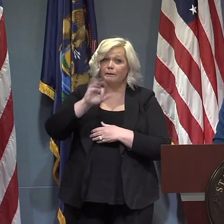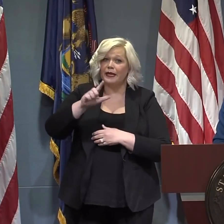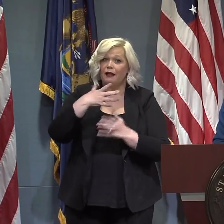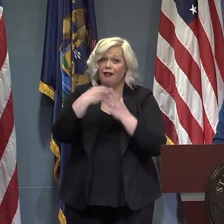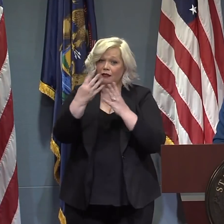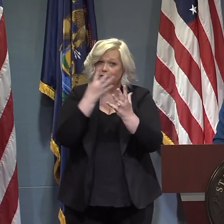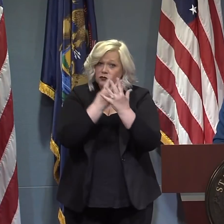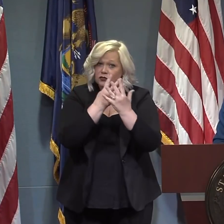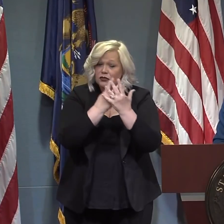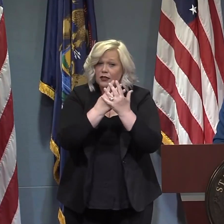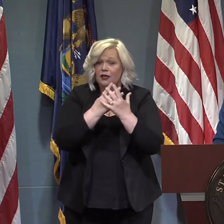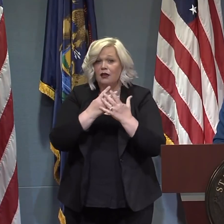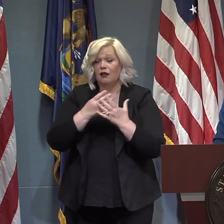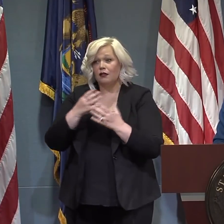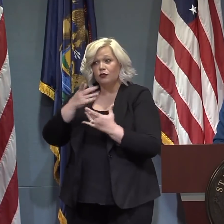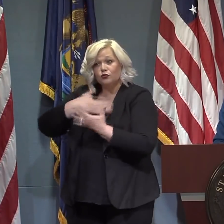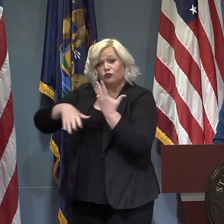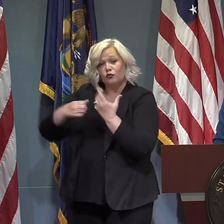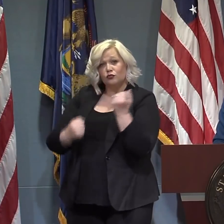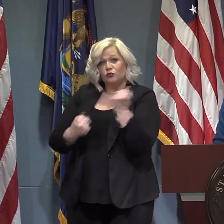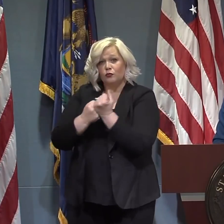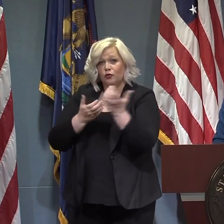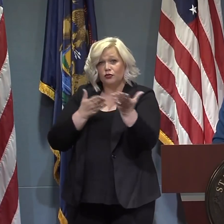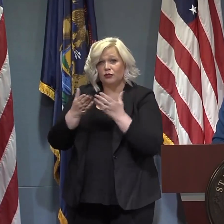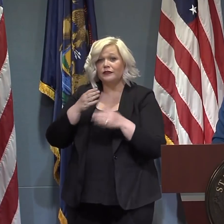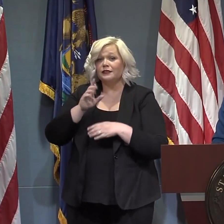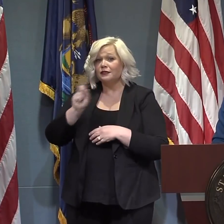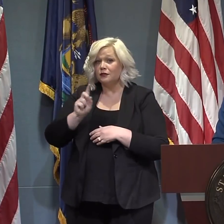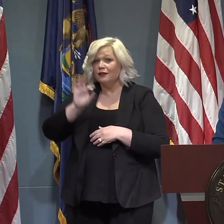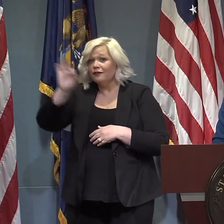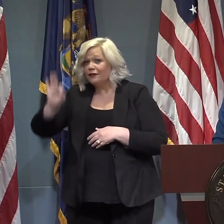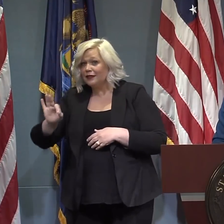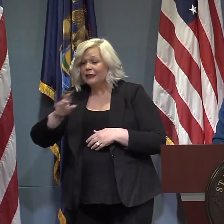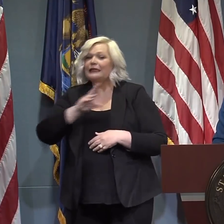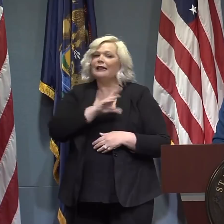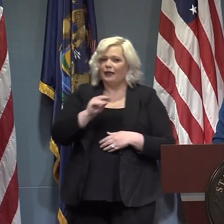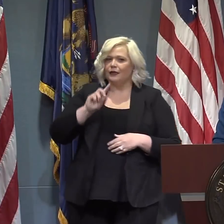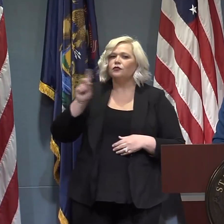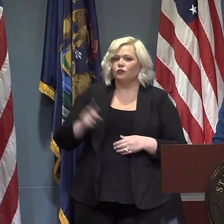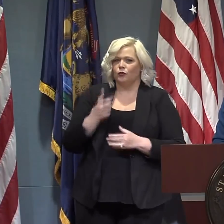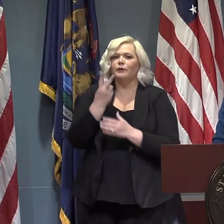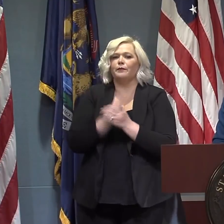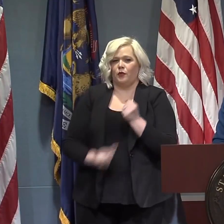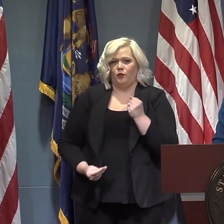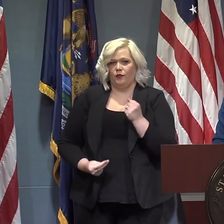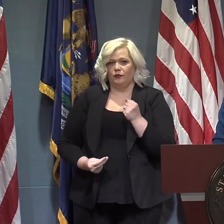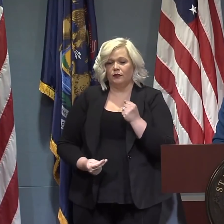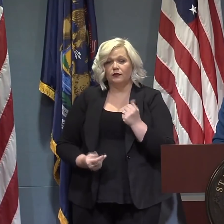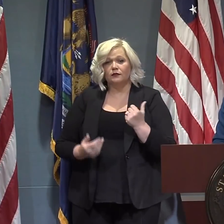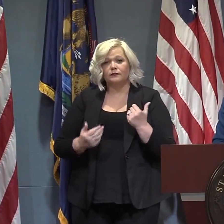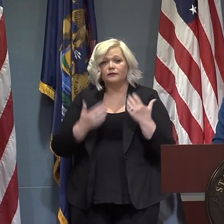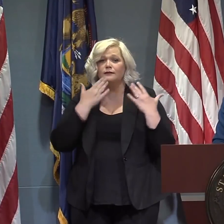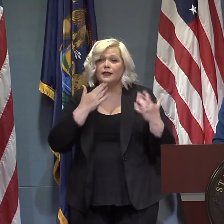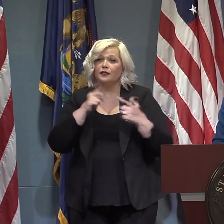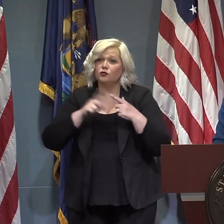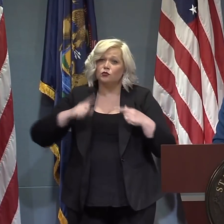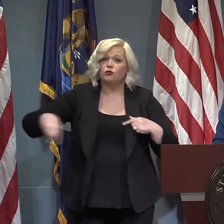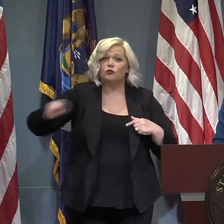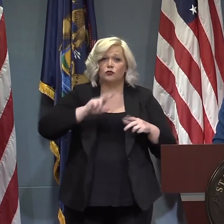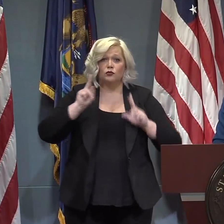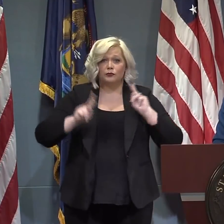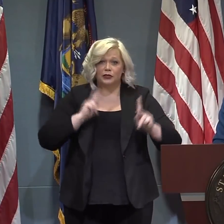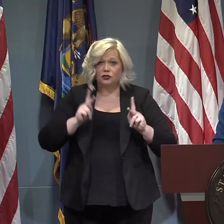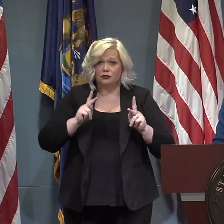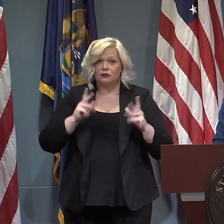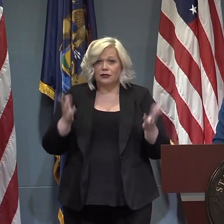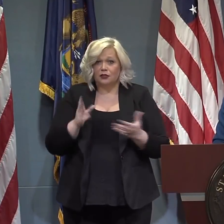social support services in Flint and Detroit. Thank you to all of you, Michiganders and businesses who are stepping